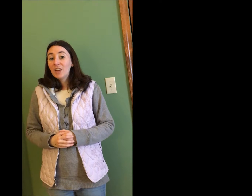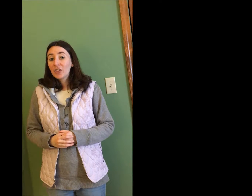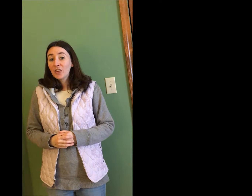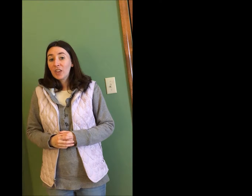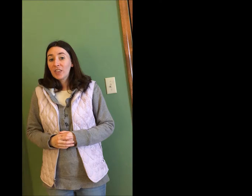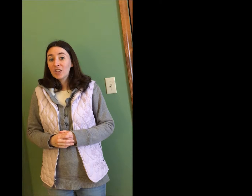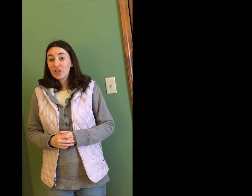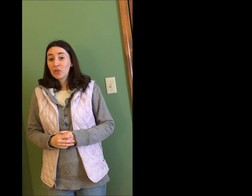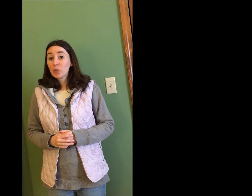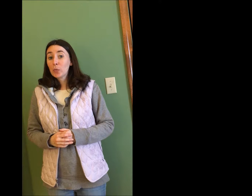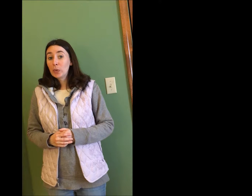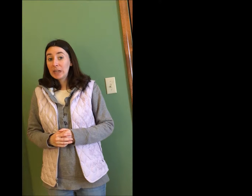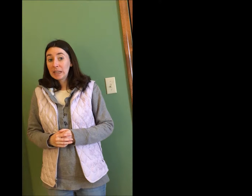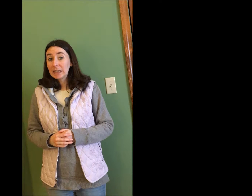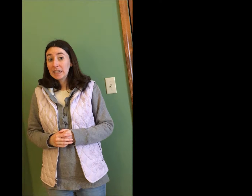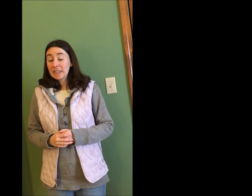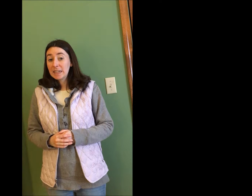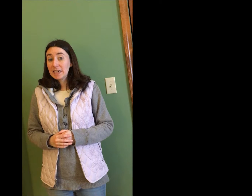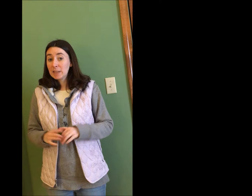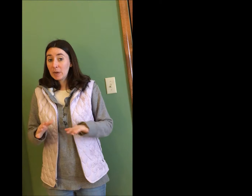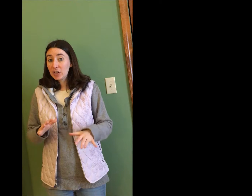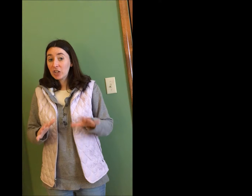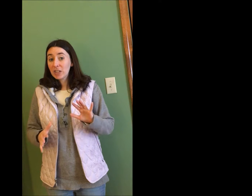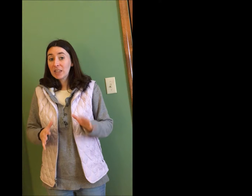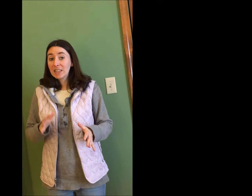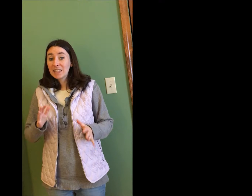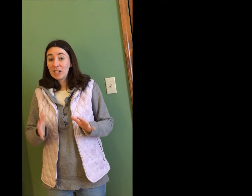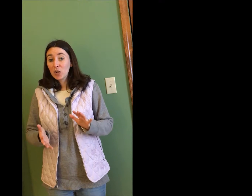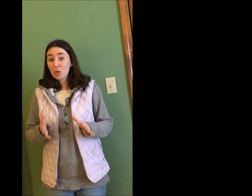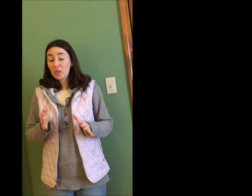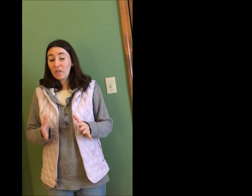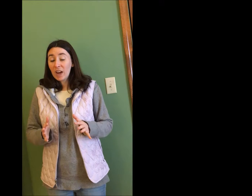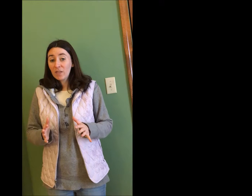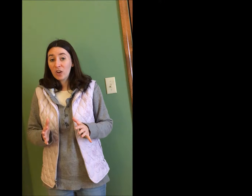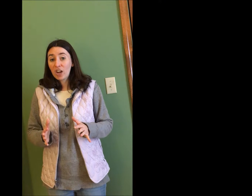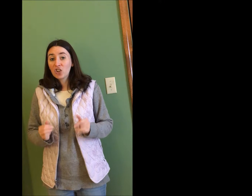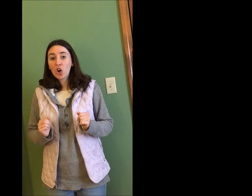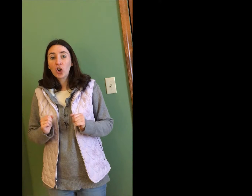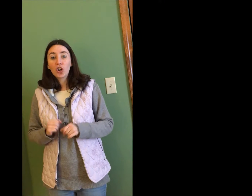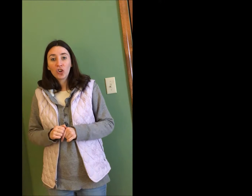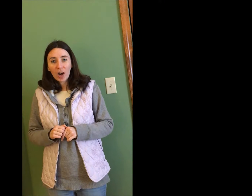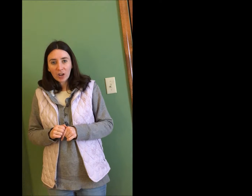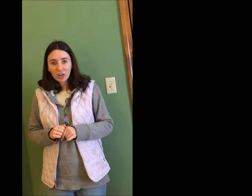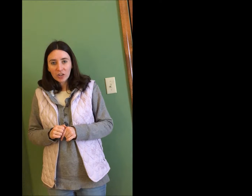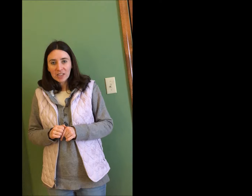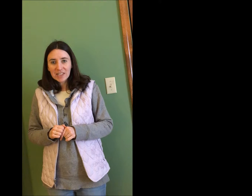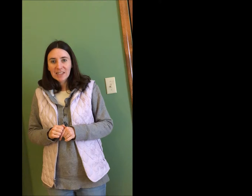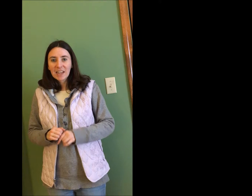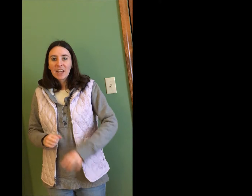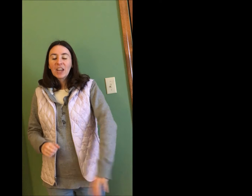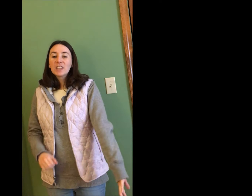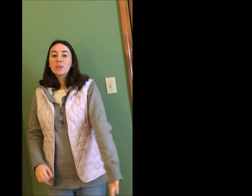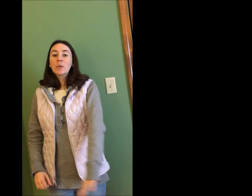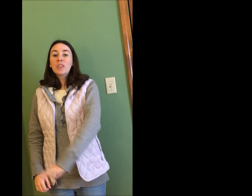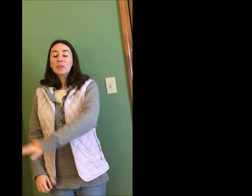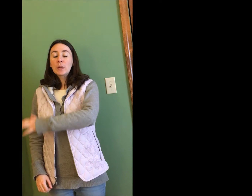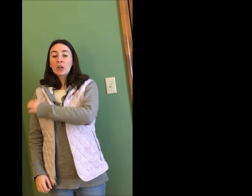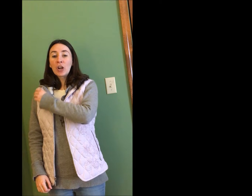Another thing that children really like to eat, especially the 0 to 5 range, are crackers. So with this one, you're going